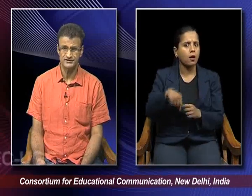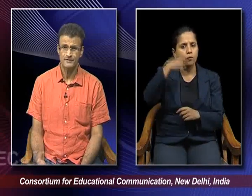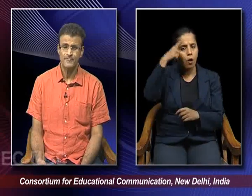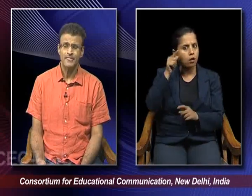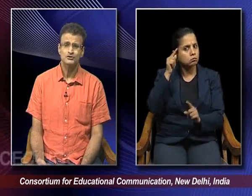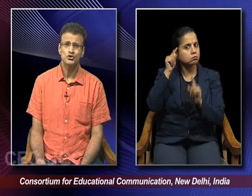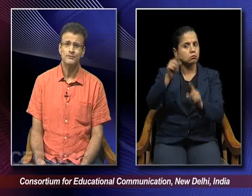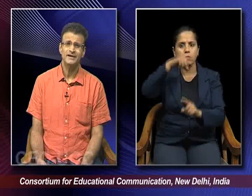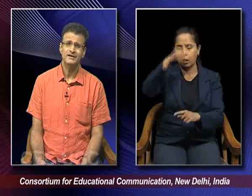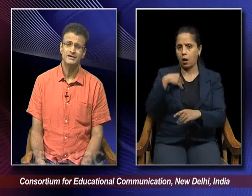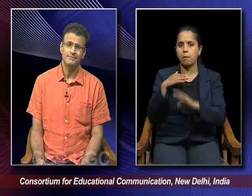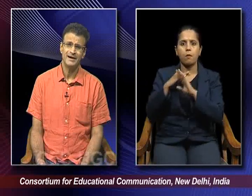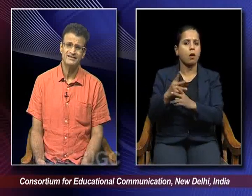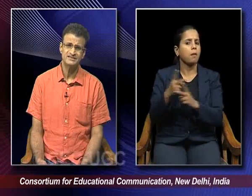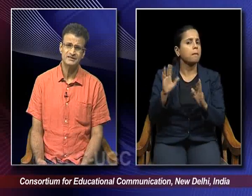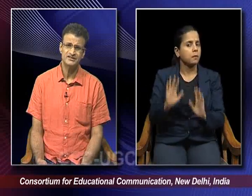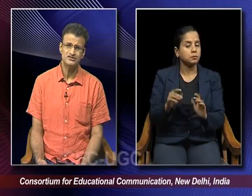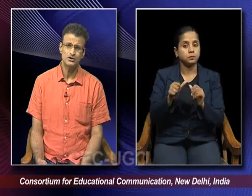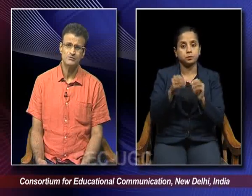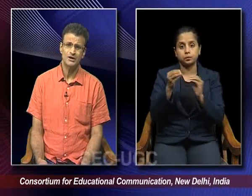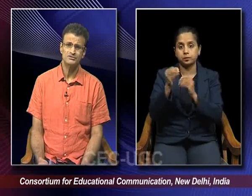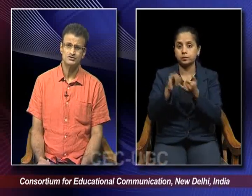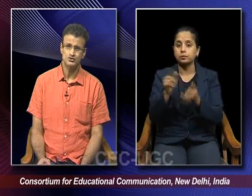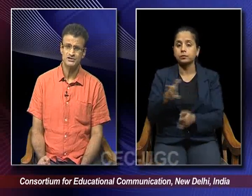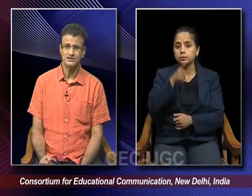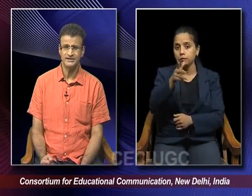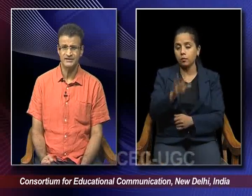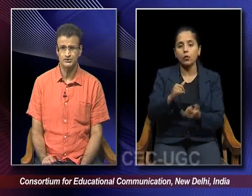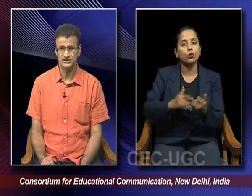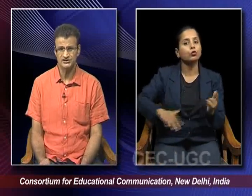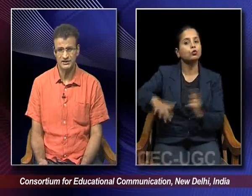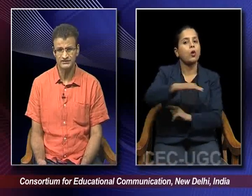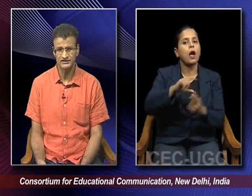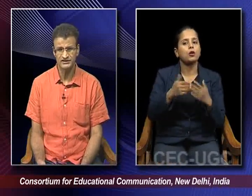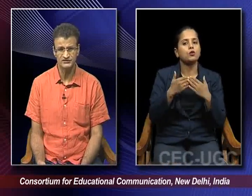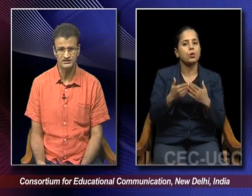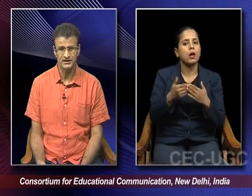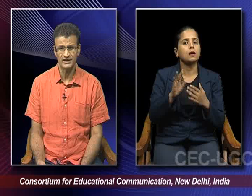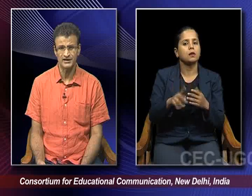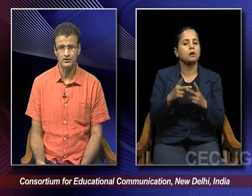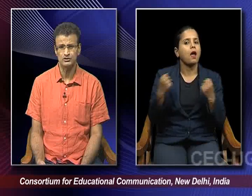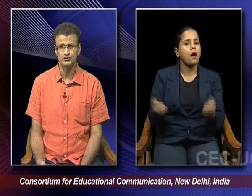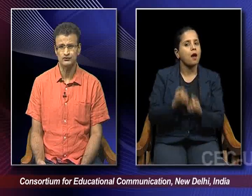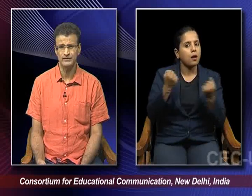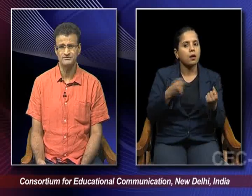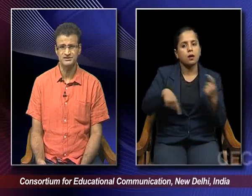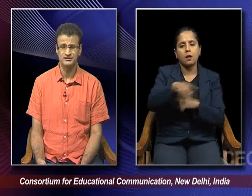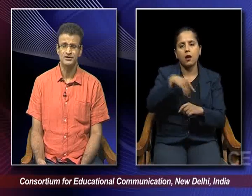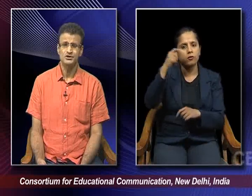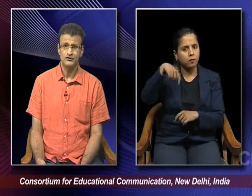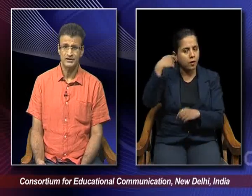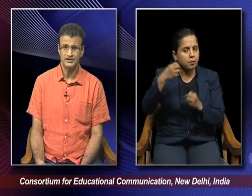purposes. So Abbas in a way is talking about the social and the educational activities which are carried on through films